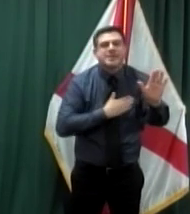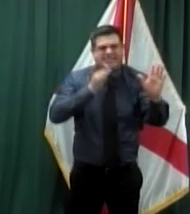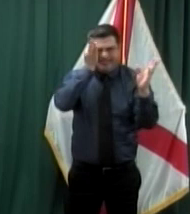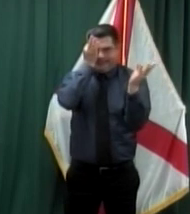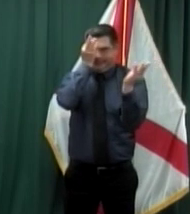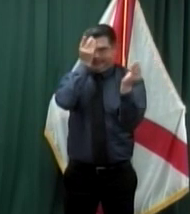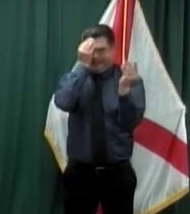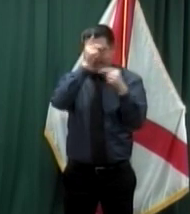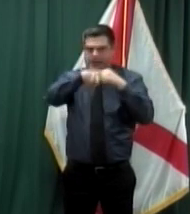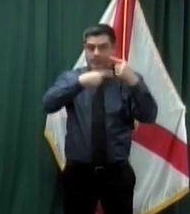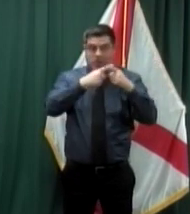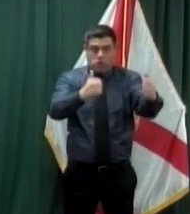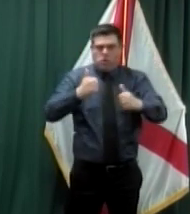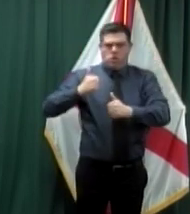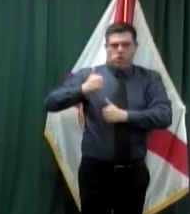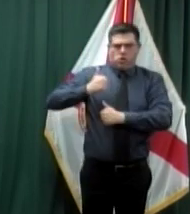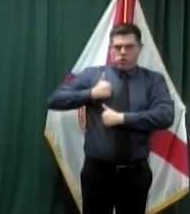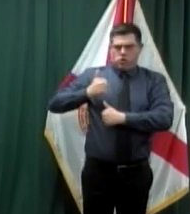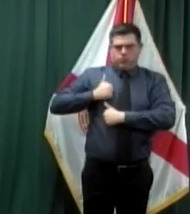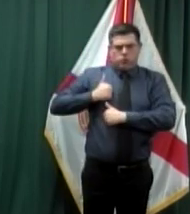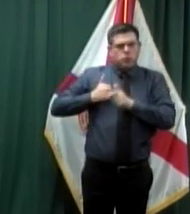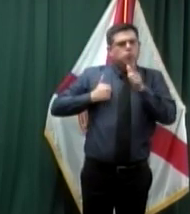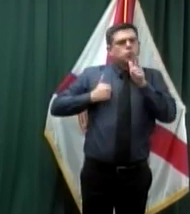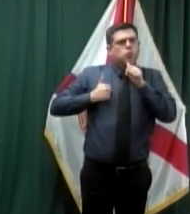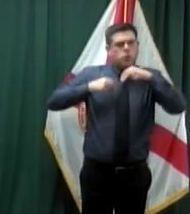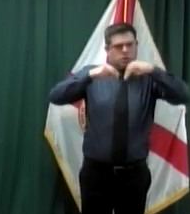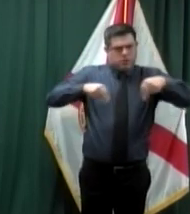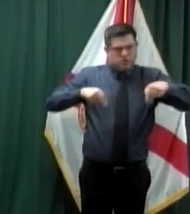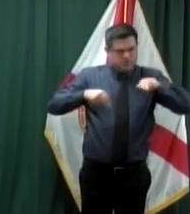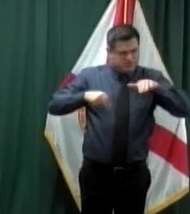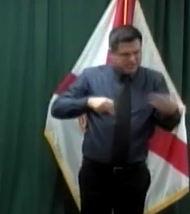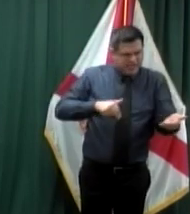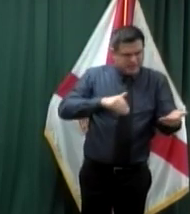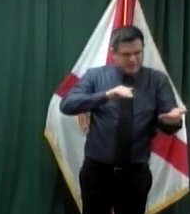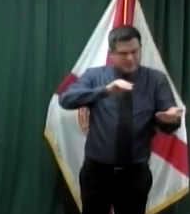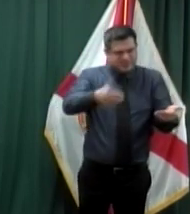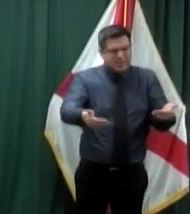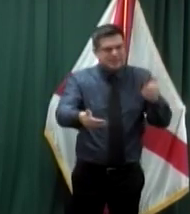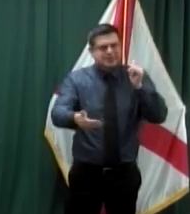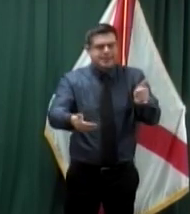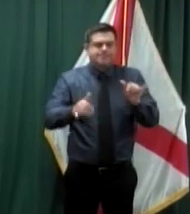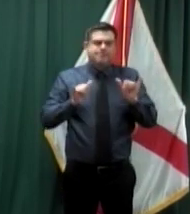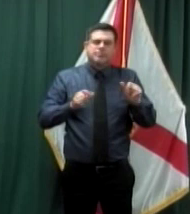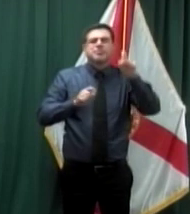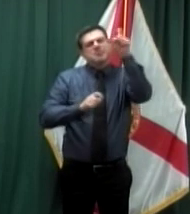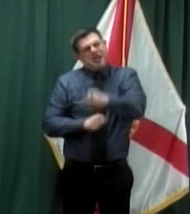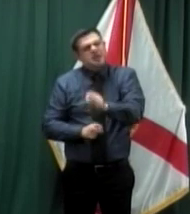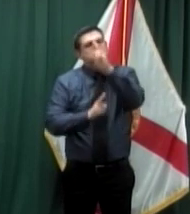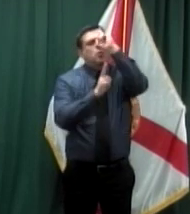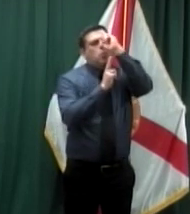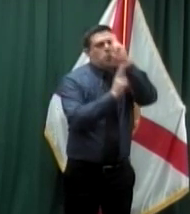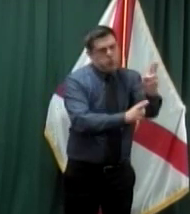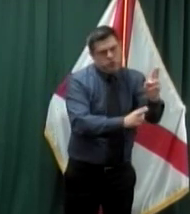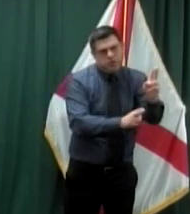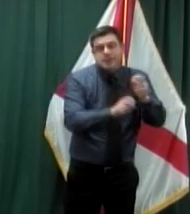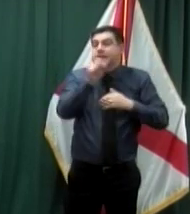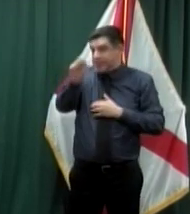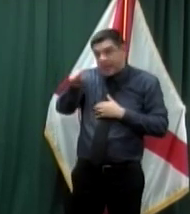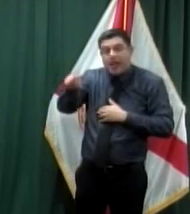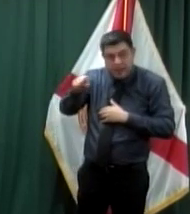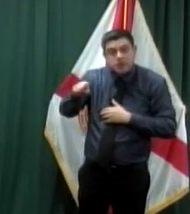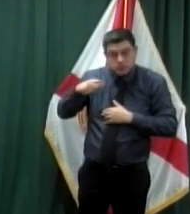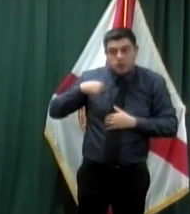we actually have today. So I would ask you and urge you, please celebrate Memorial Day at 3 o'clock on Memorial